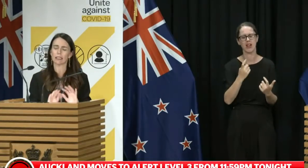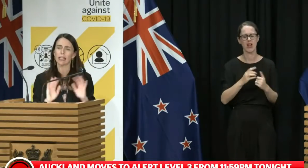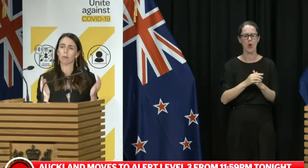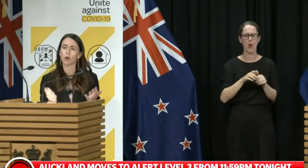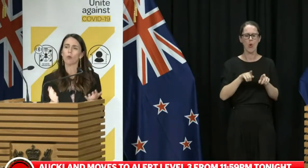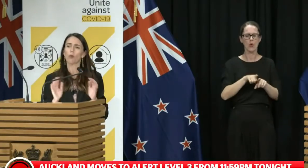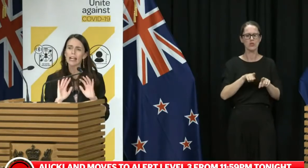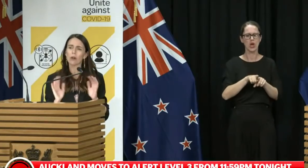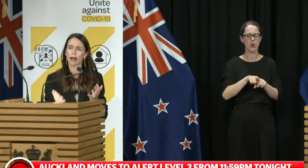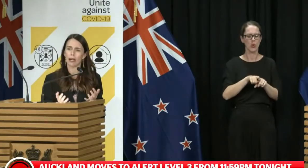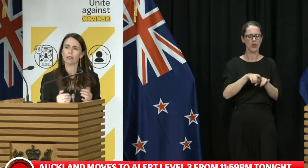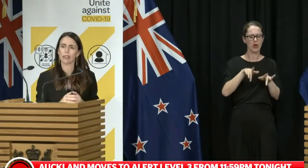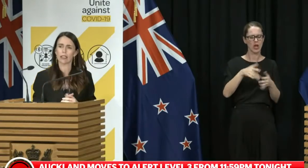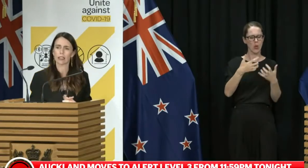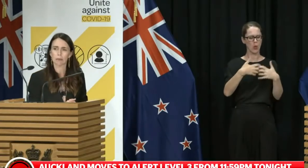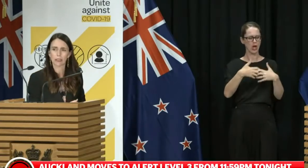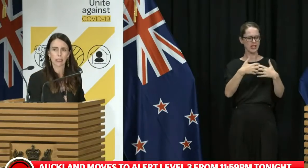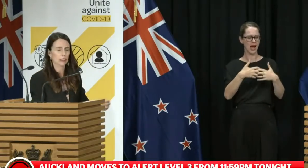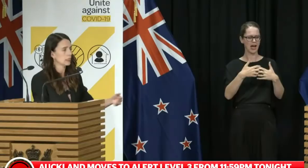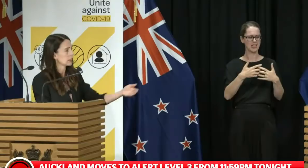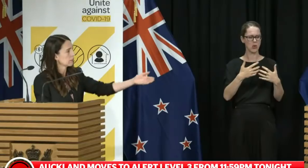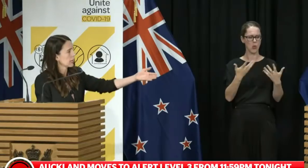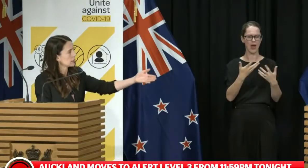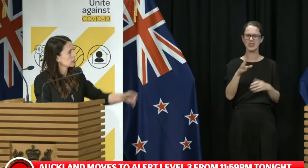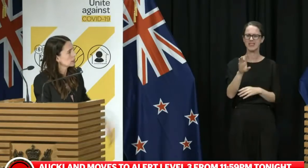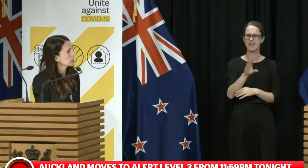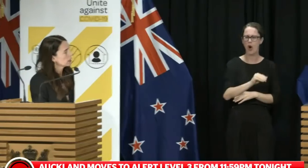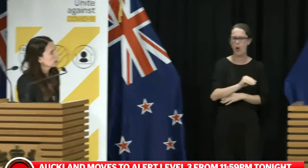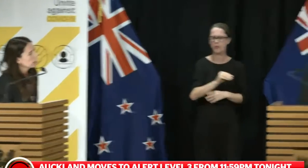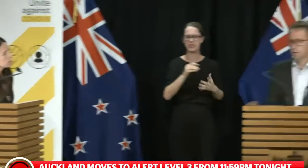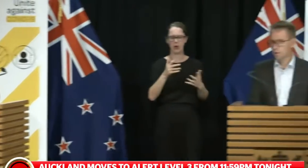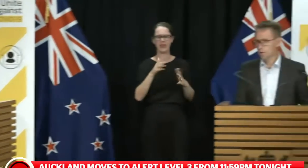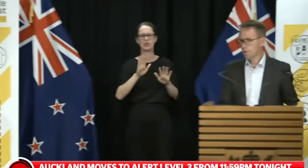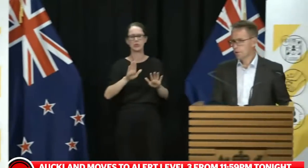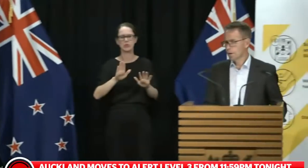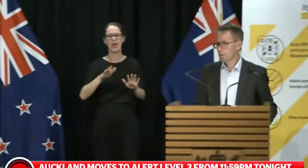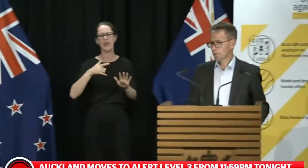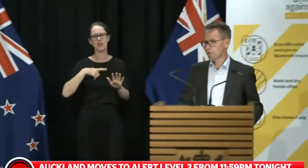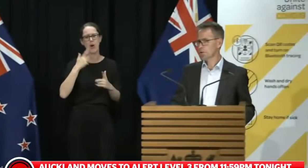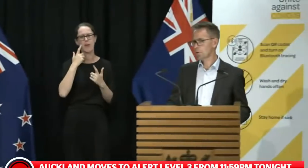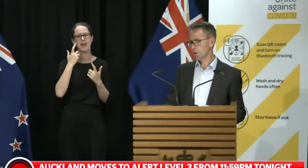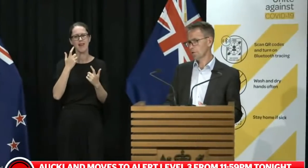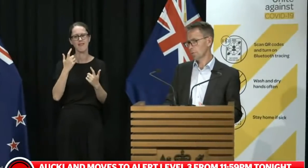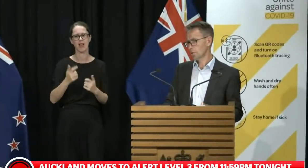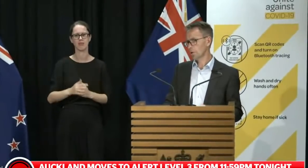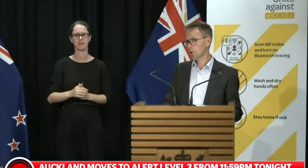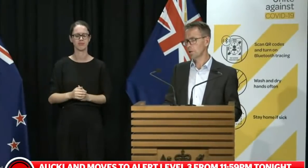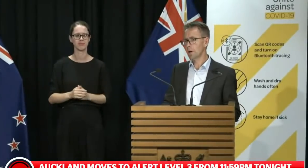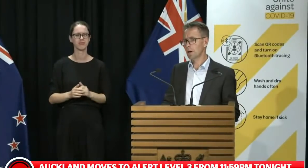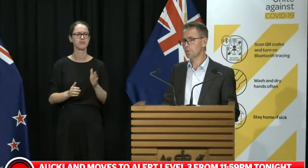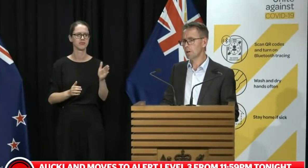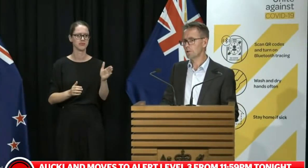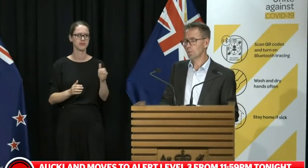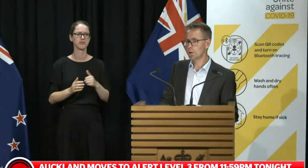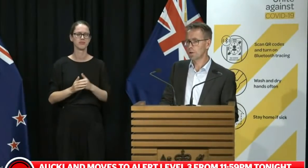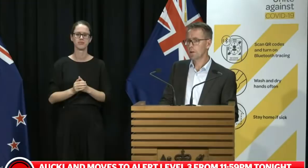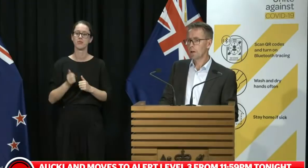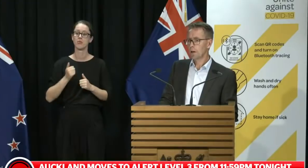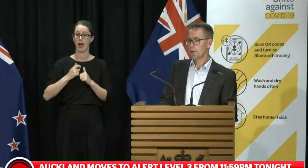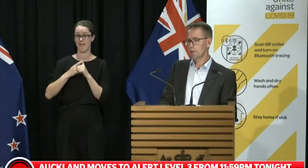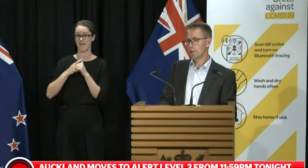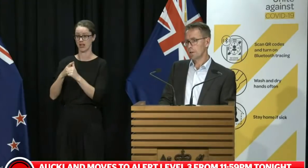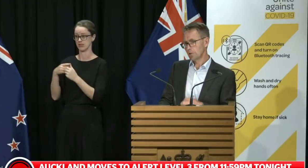yet put a ring around this particular set of cases. If I can just add to that, I think the 2 things that were critical in my advice